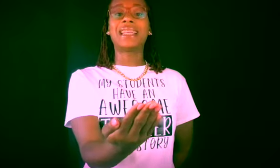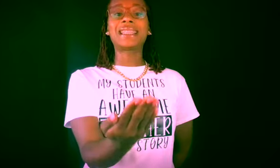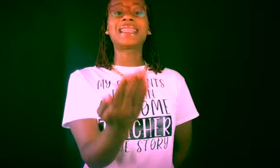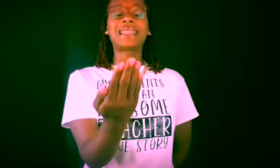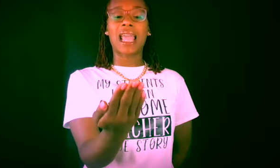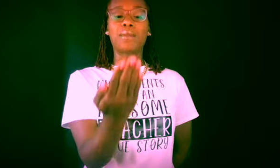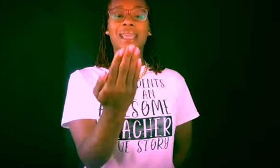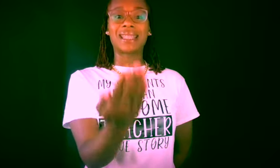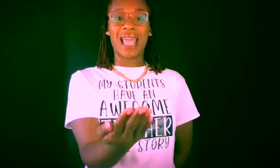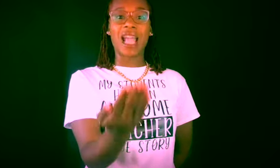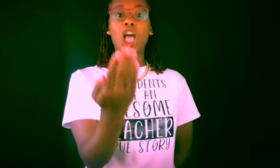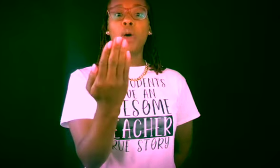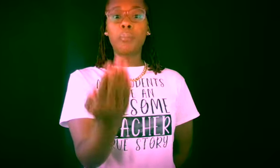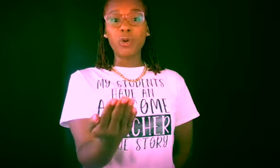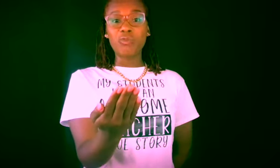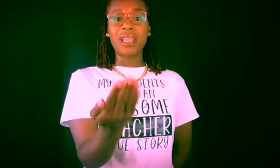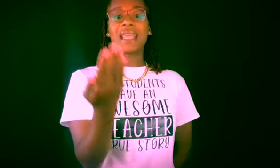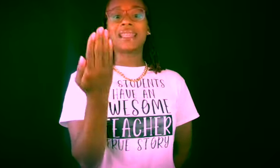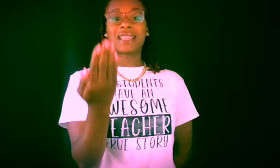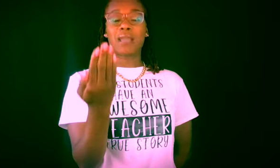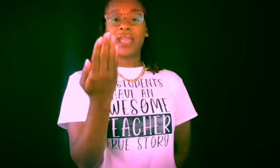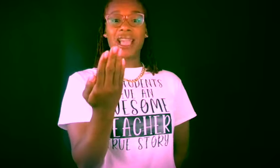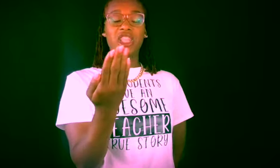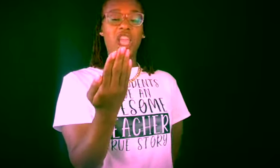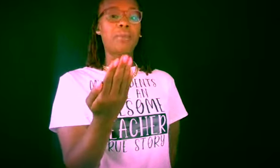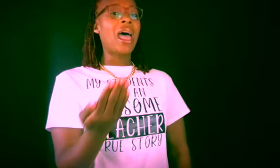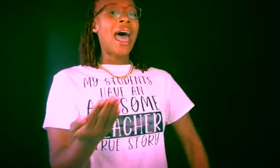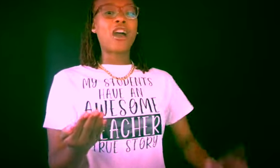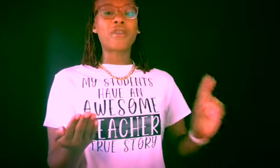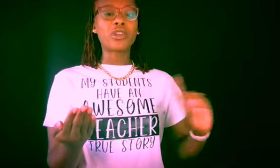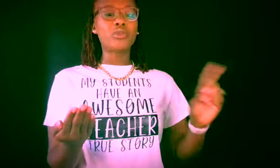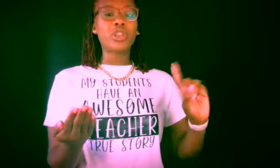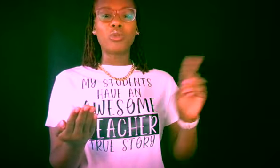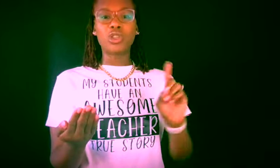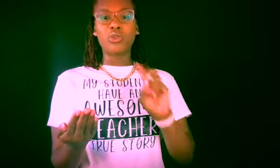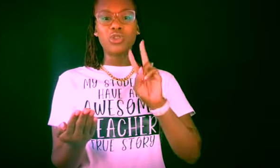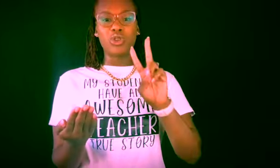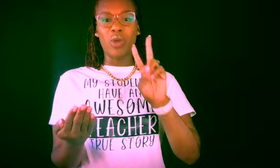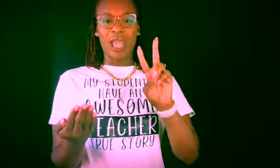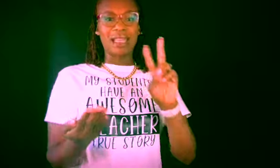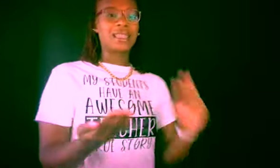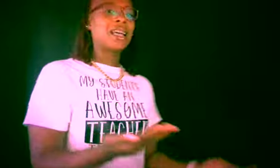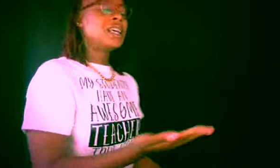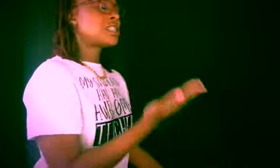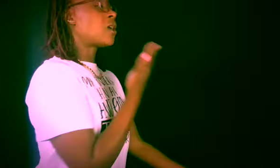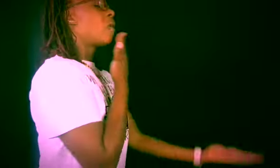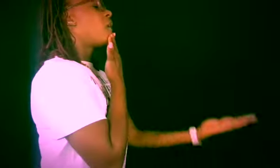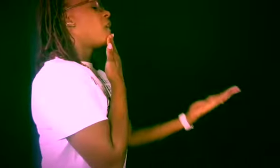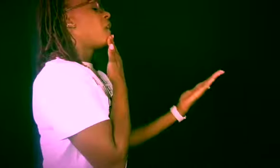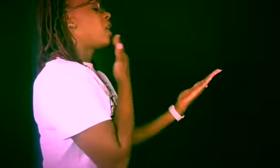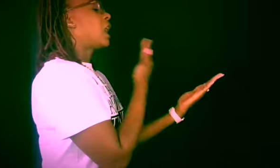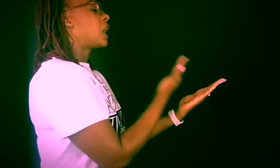the same exact movement in the same hand shape. However, you don't use 2 hands. So,